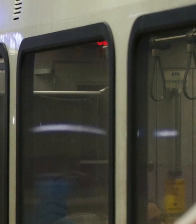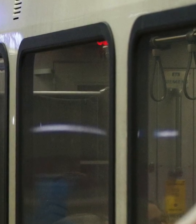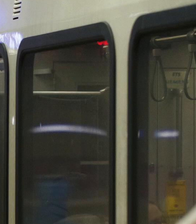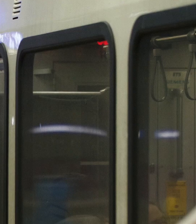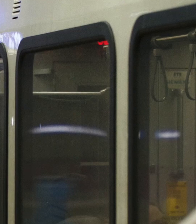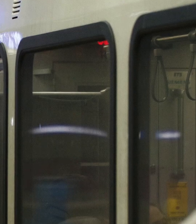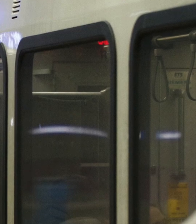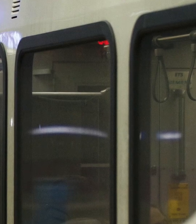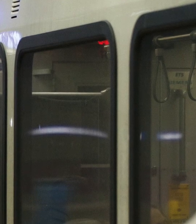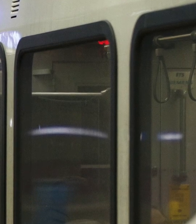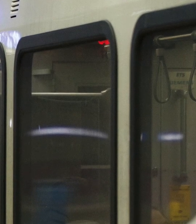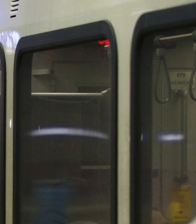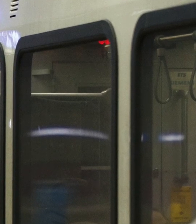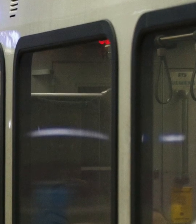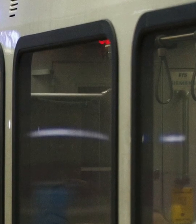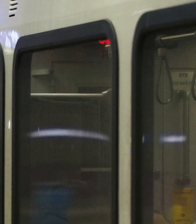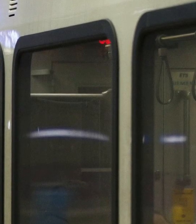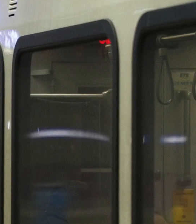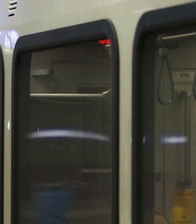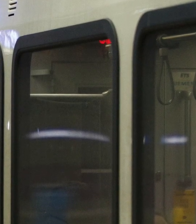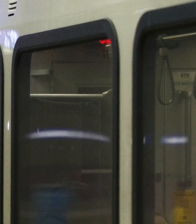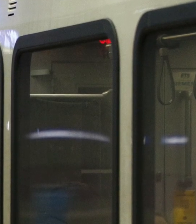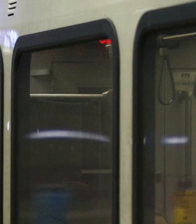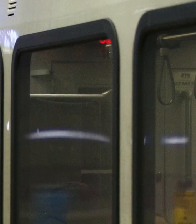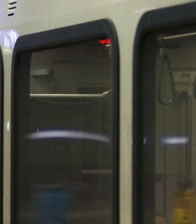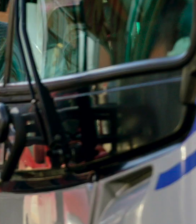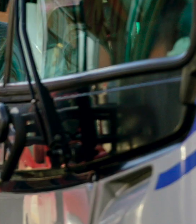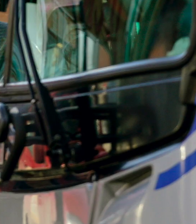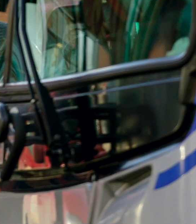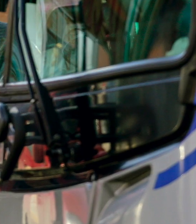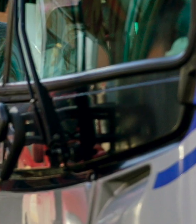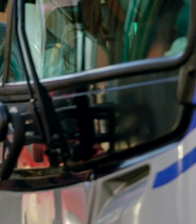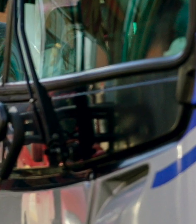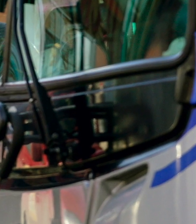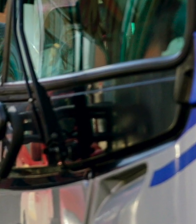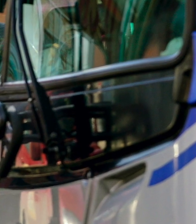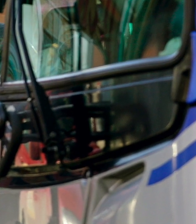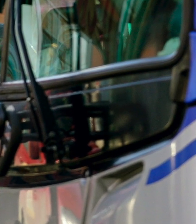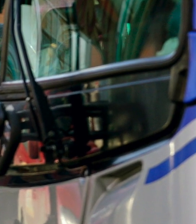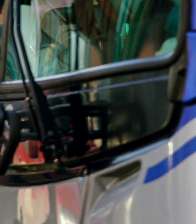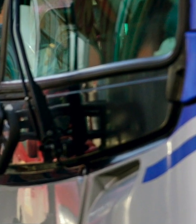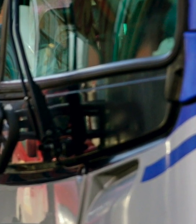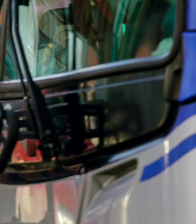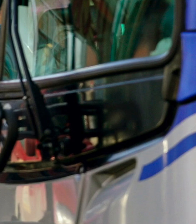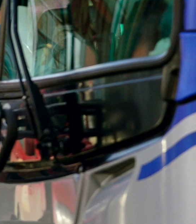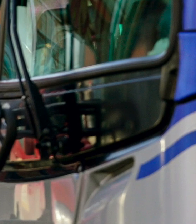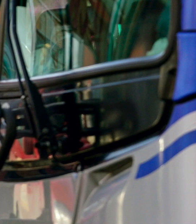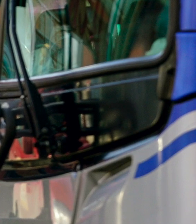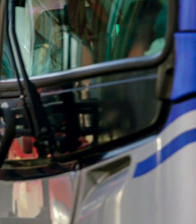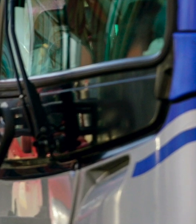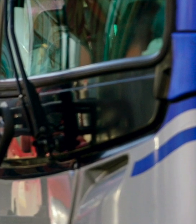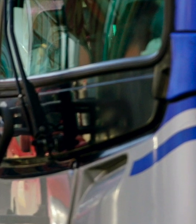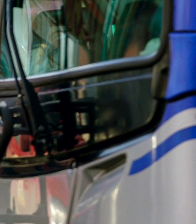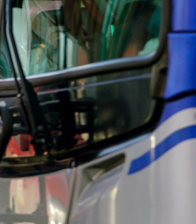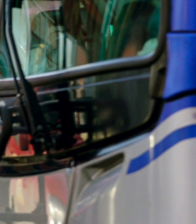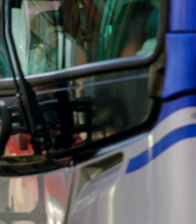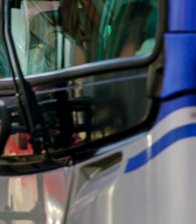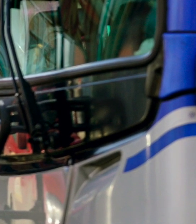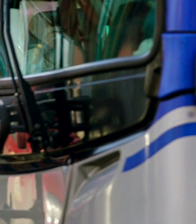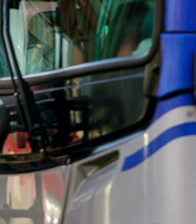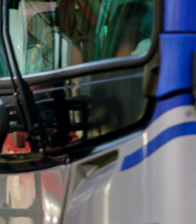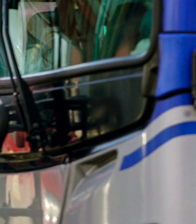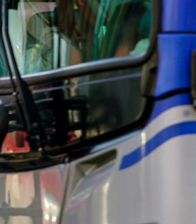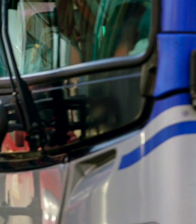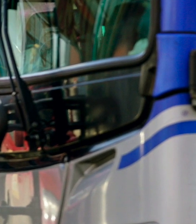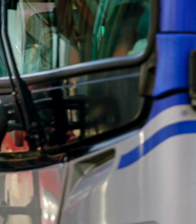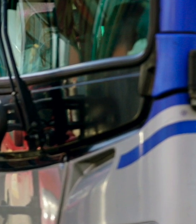come primarily from Alberta Health, and they have not yet mandated masks for their reasons. Now, all of us on council